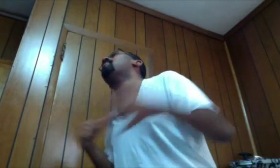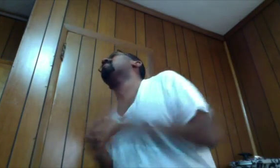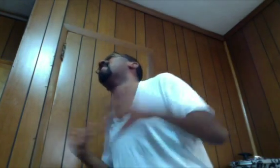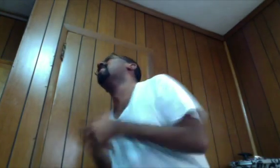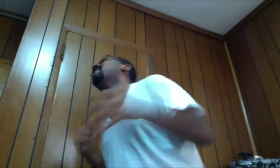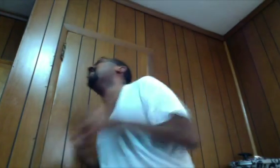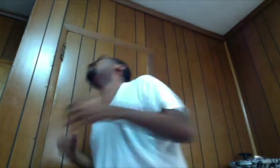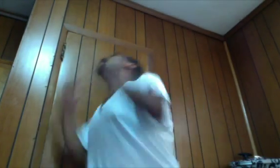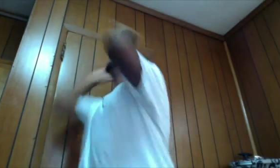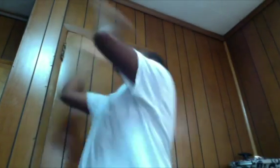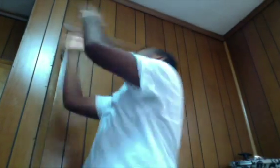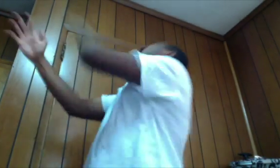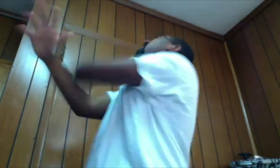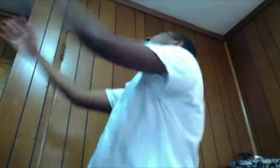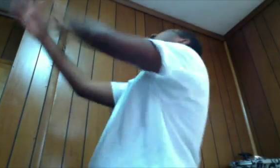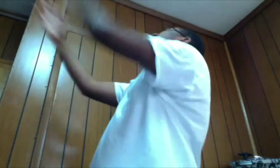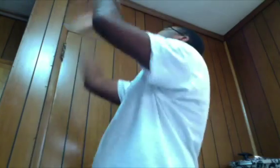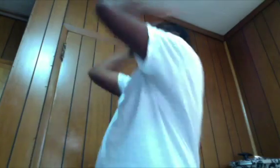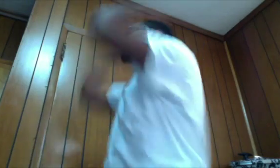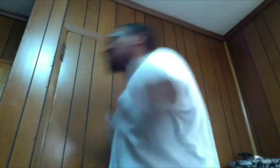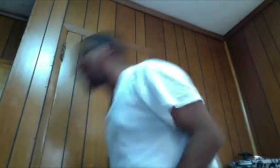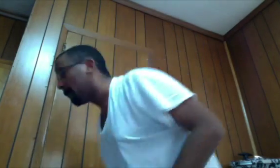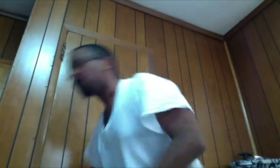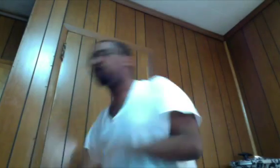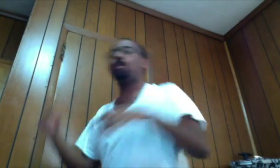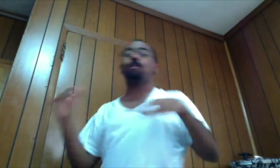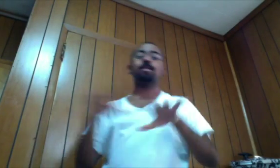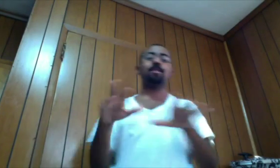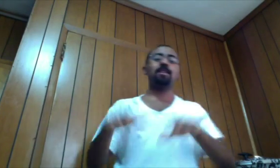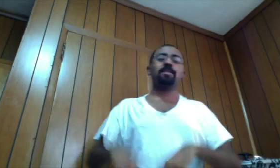take, nigga. Yo, it was hilarious.